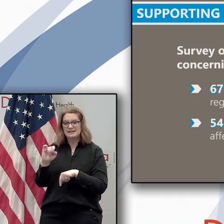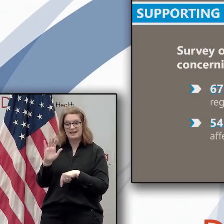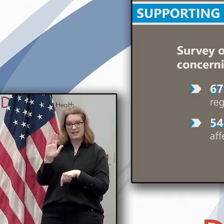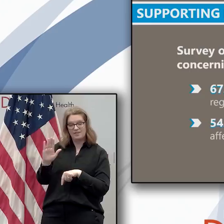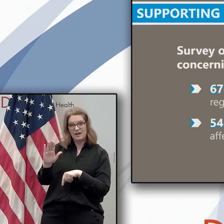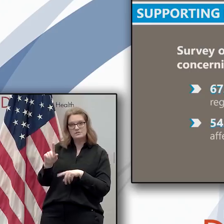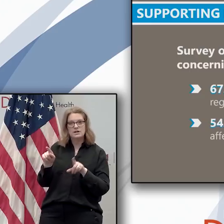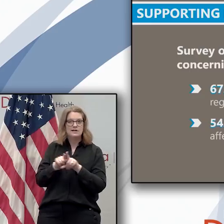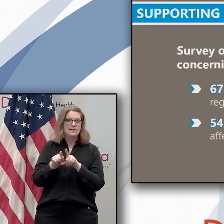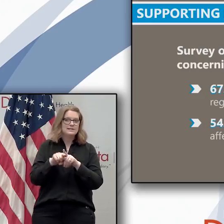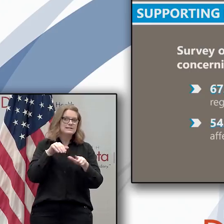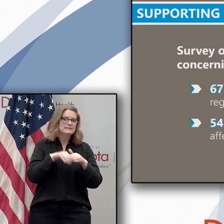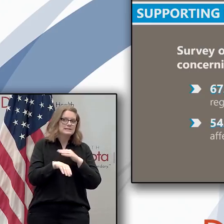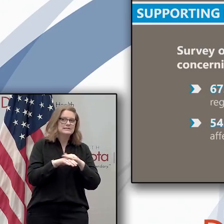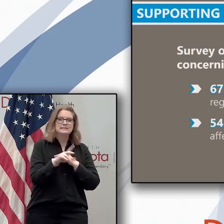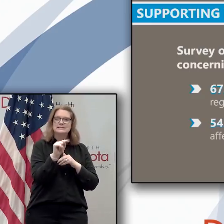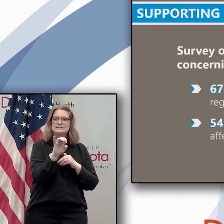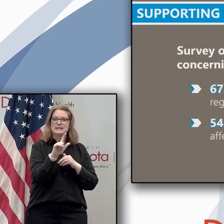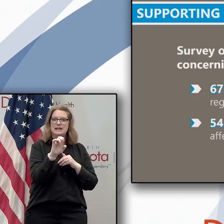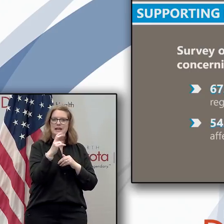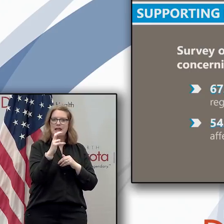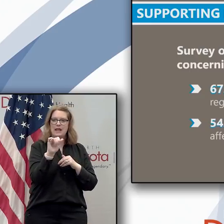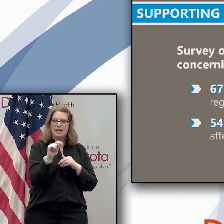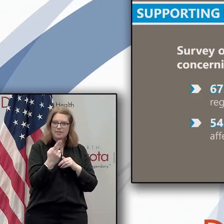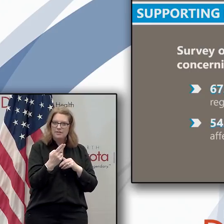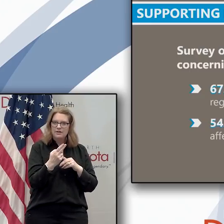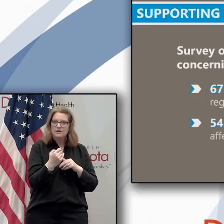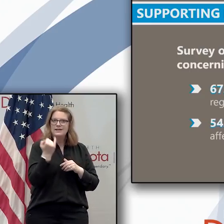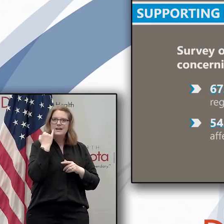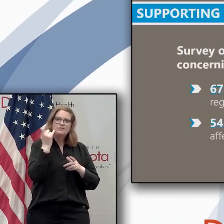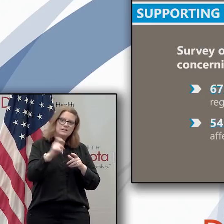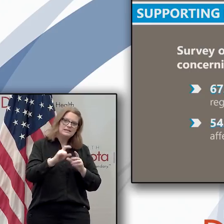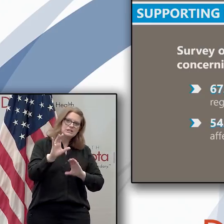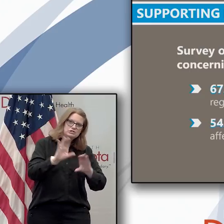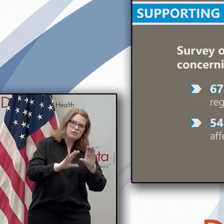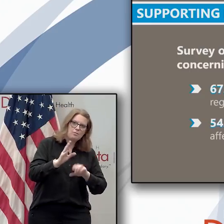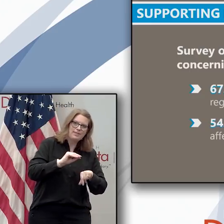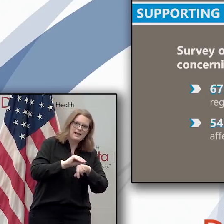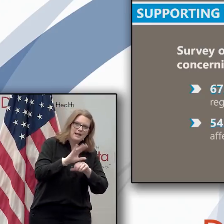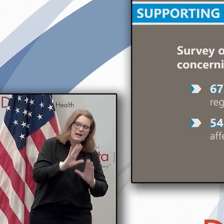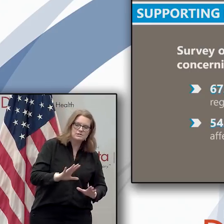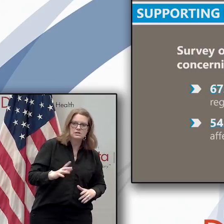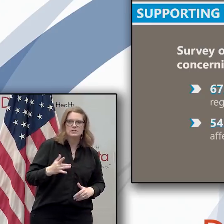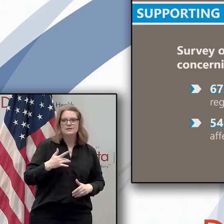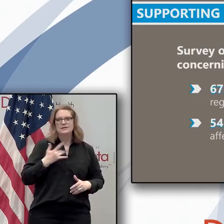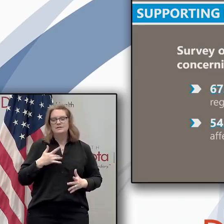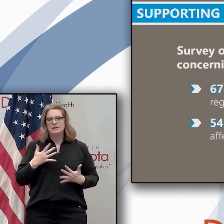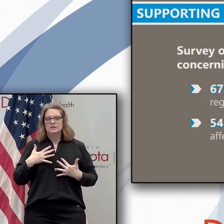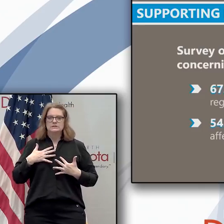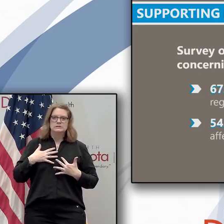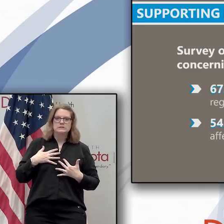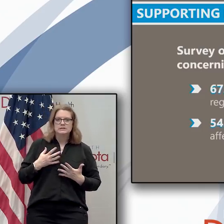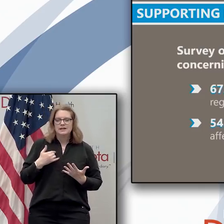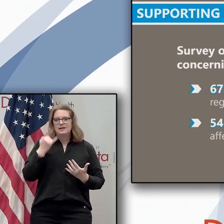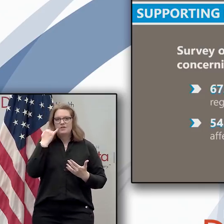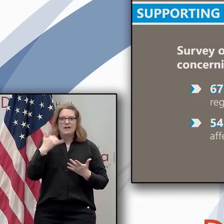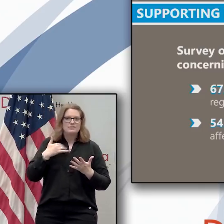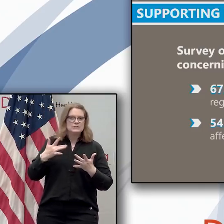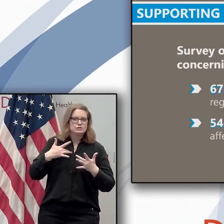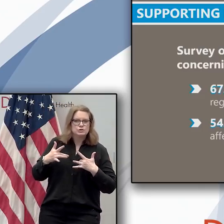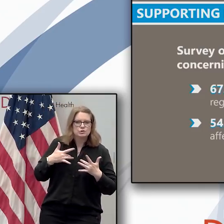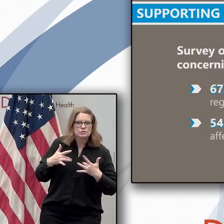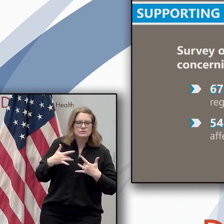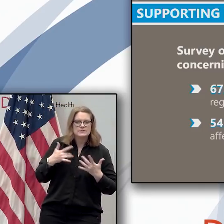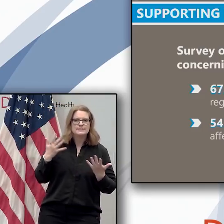expanded access to telehealth services. So again, if you need to talk to a counselor, if you're just feeling anxious, if you've got concerns,